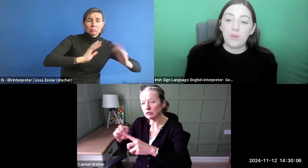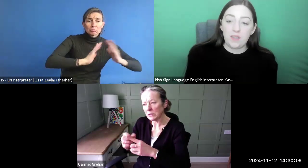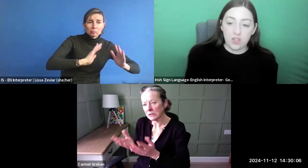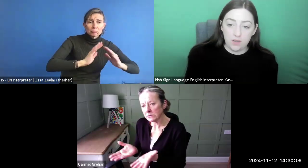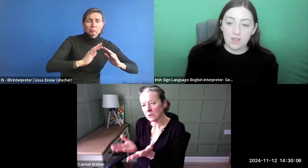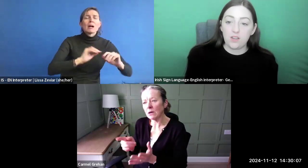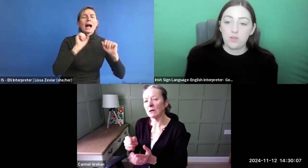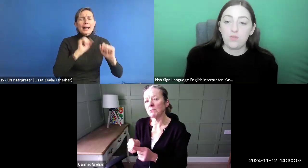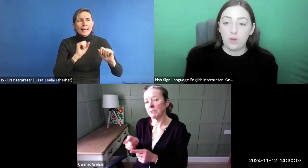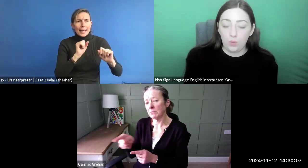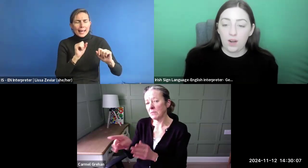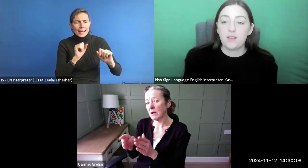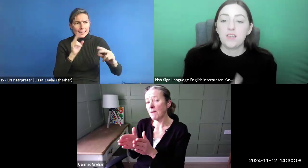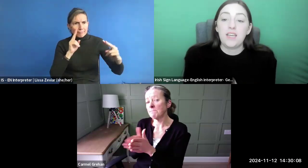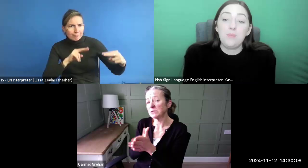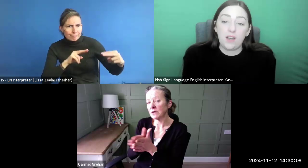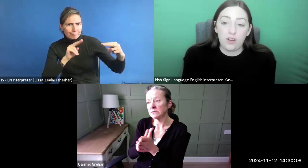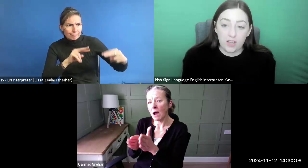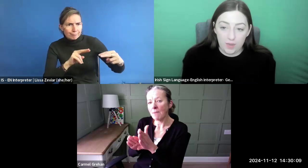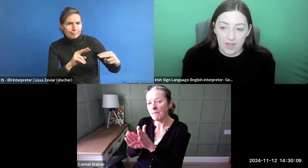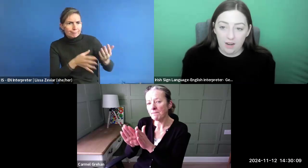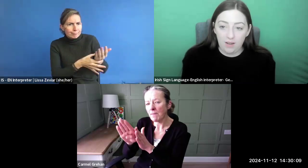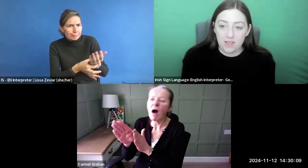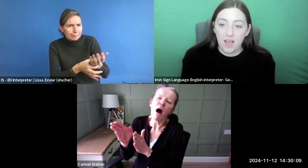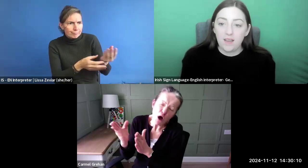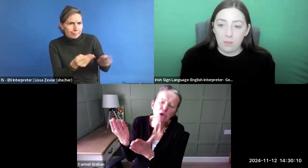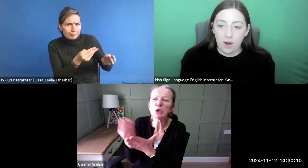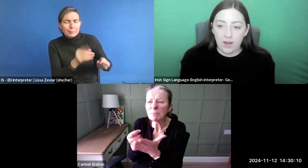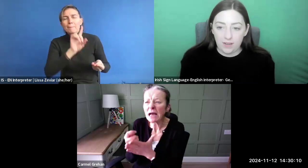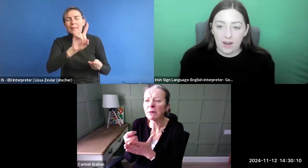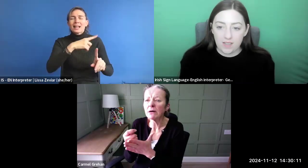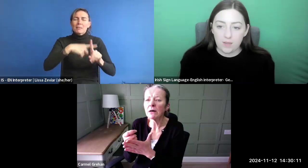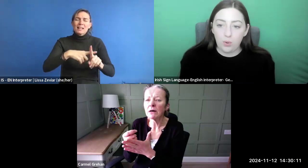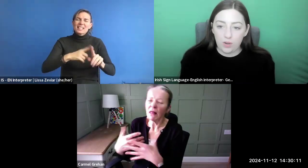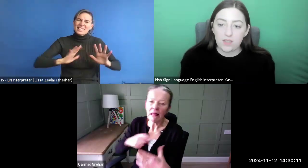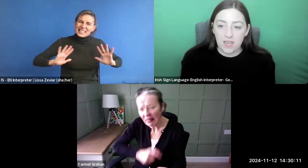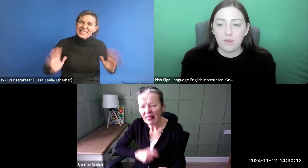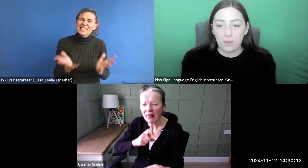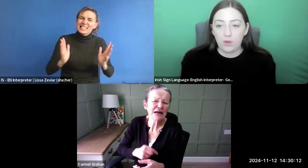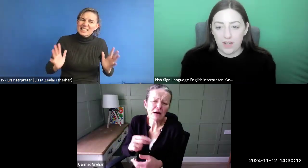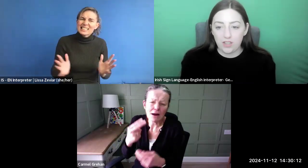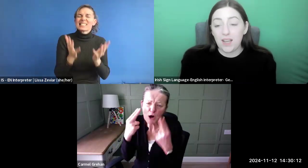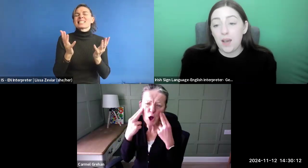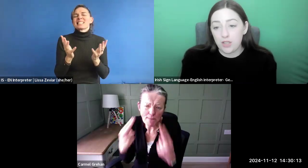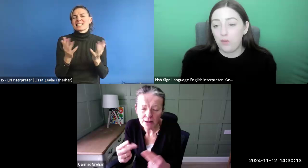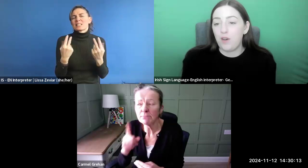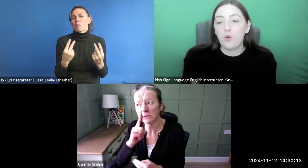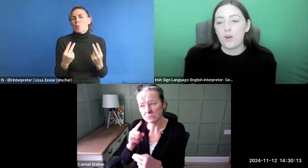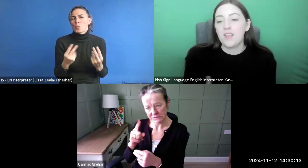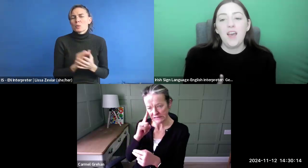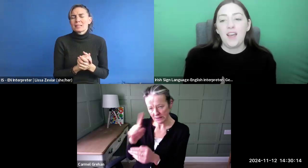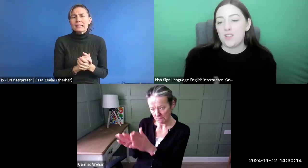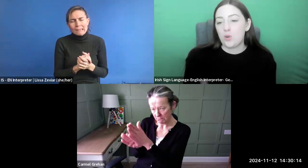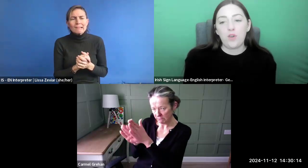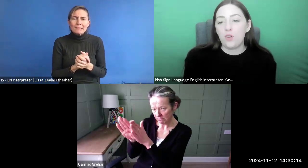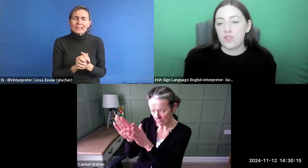check in with the students that are doing their own work and to keep that encouragement there and that marking there. It's important to keep that motivation. It can be tough. Of